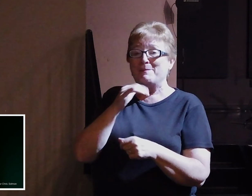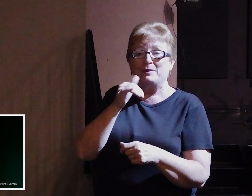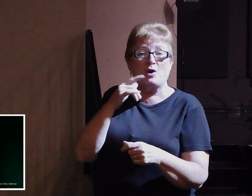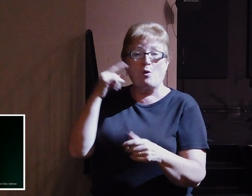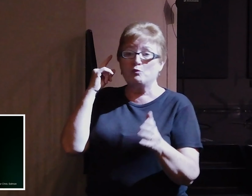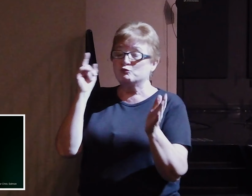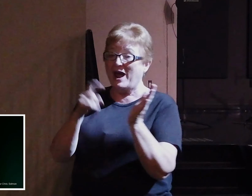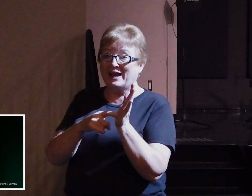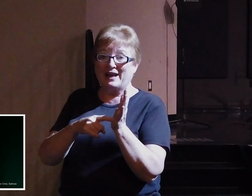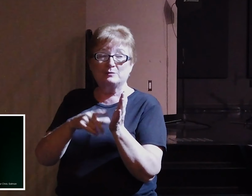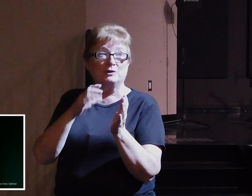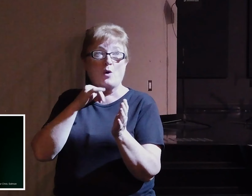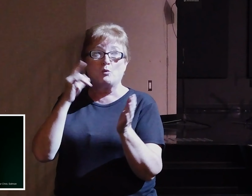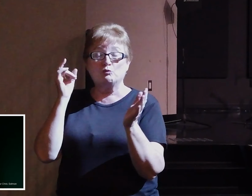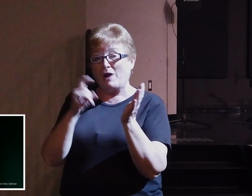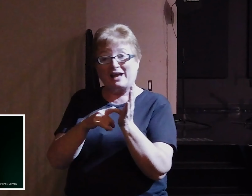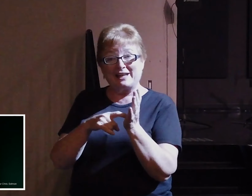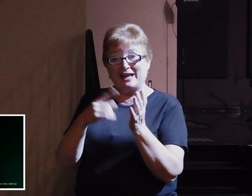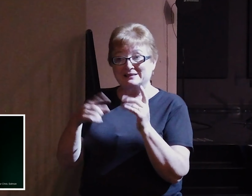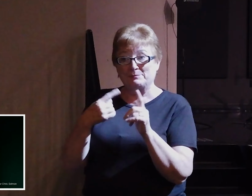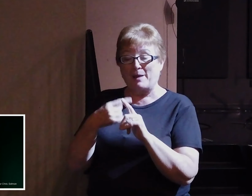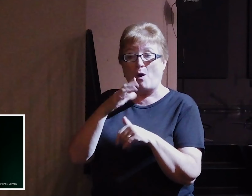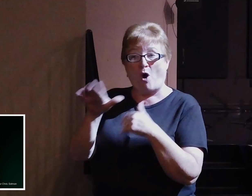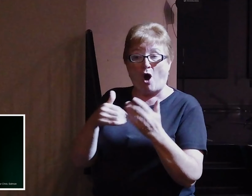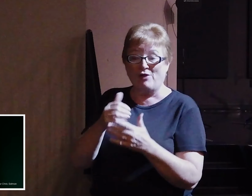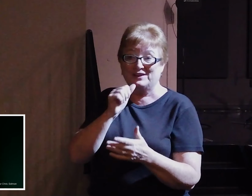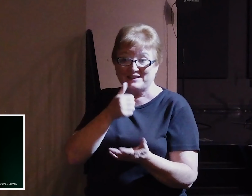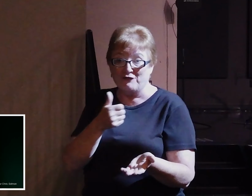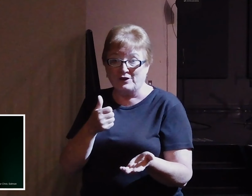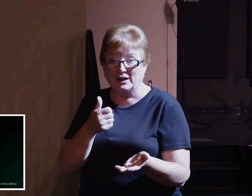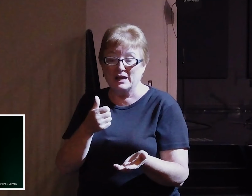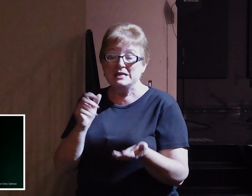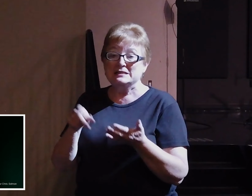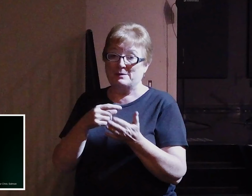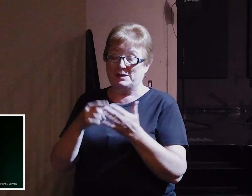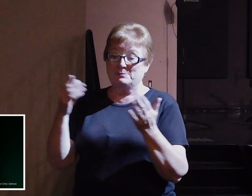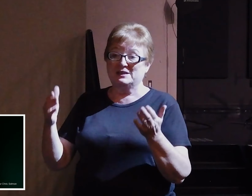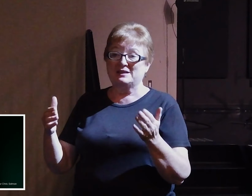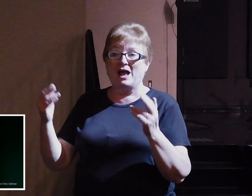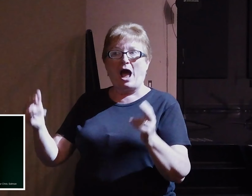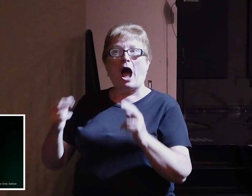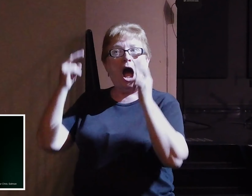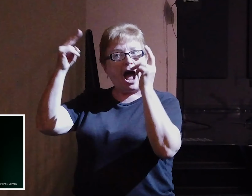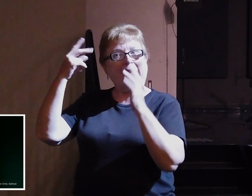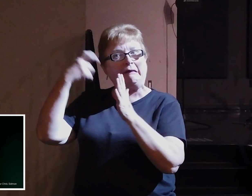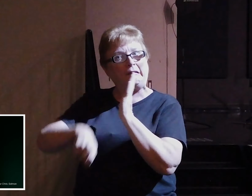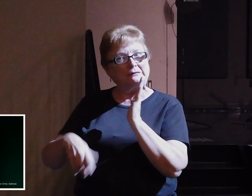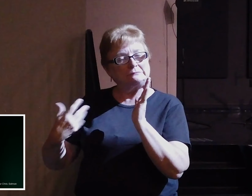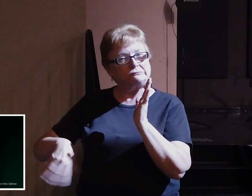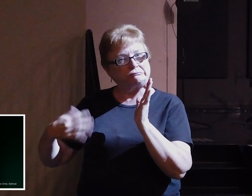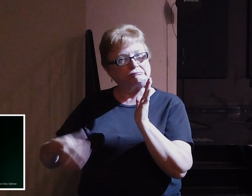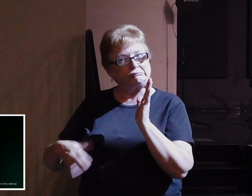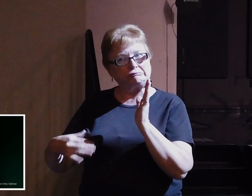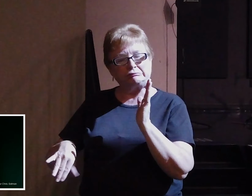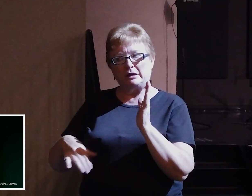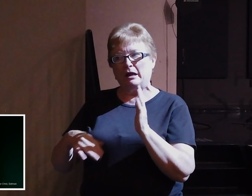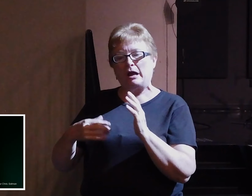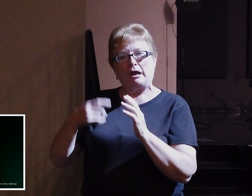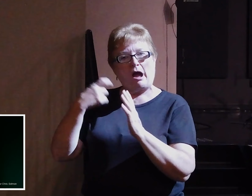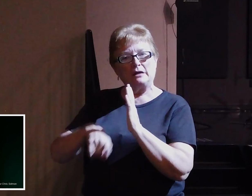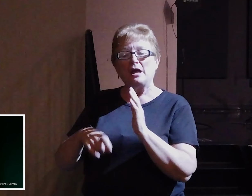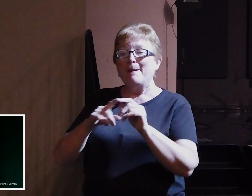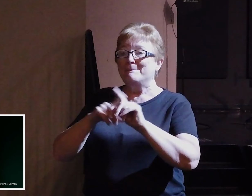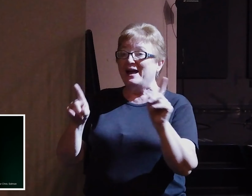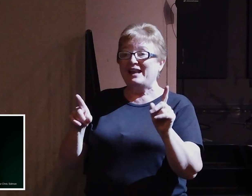We get that. We get that in a big way. Sometimes there's a very, very high cost. But at the end of the day, when Christ's glory